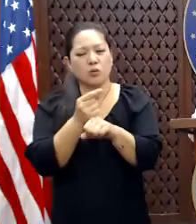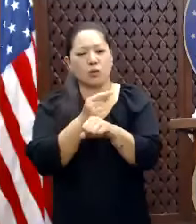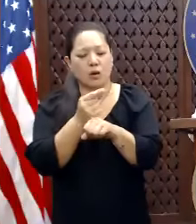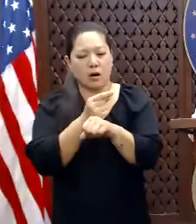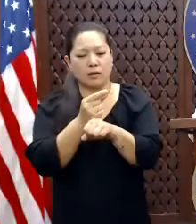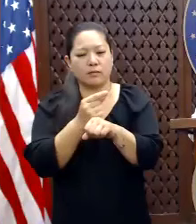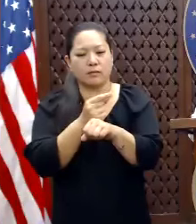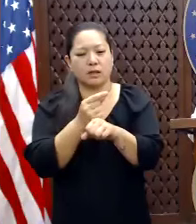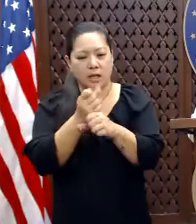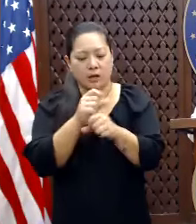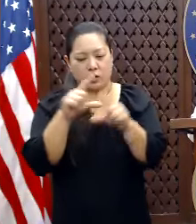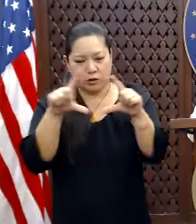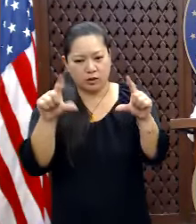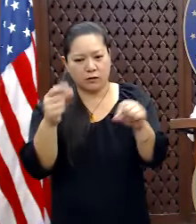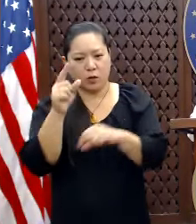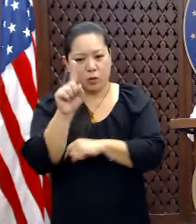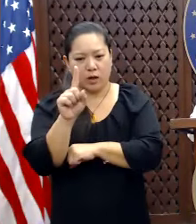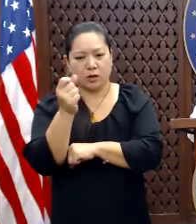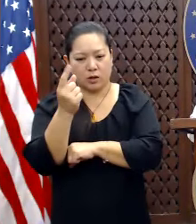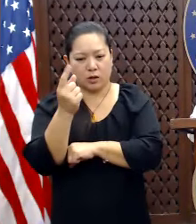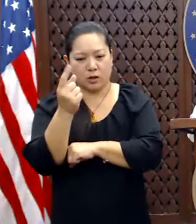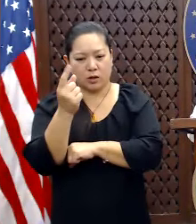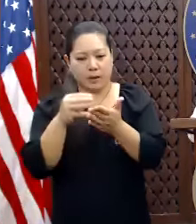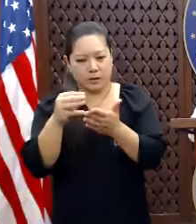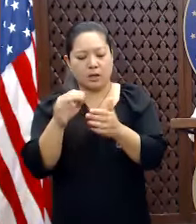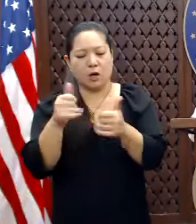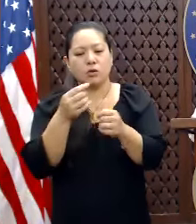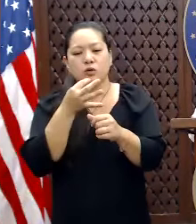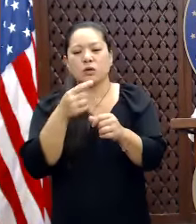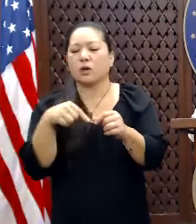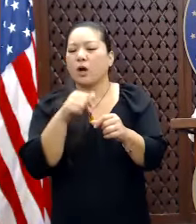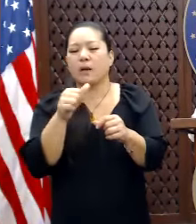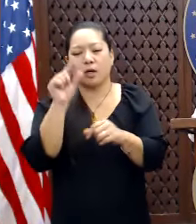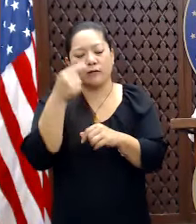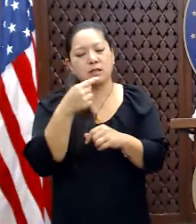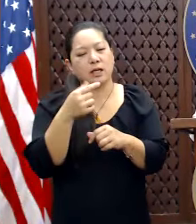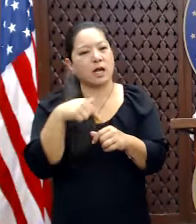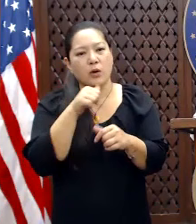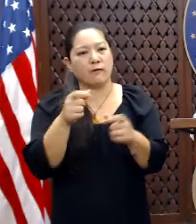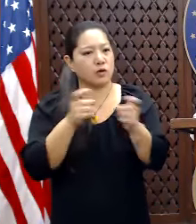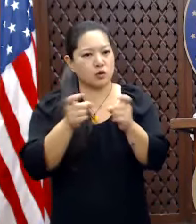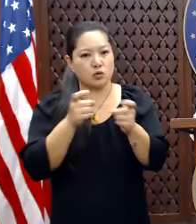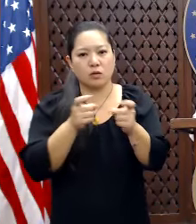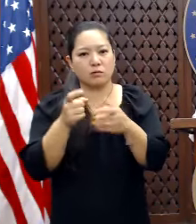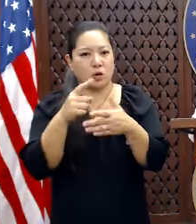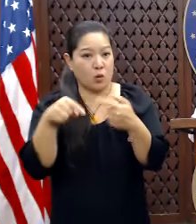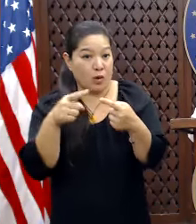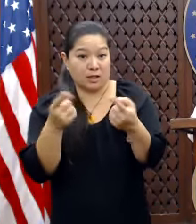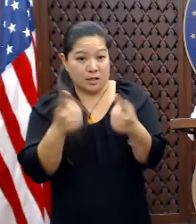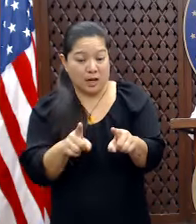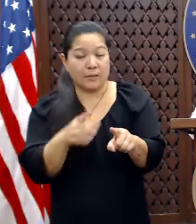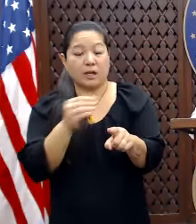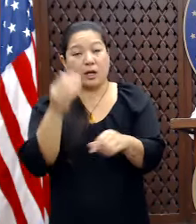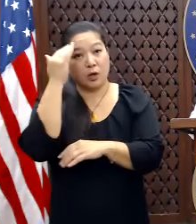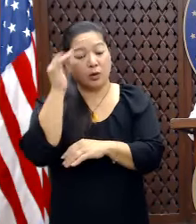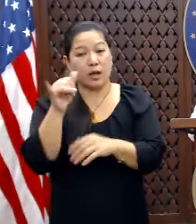would have been yesterday, but I don't have control over the timeline. I do know that President Trump